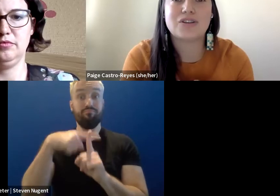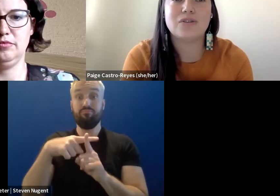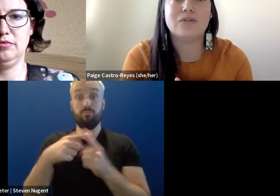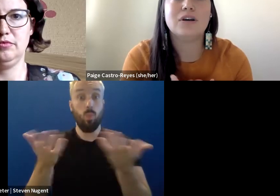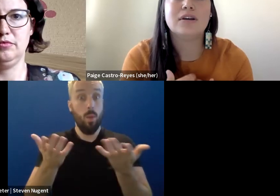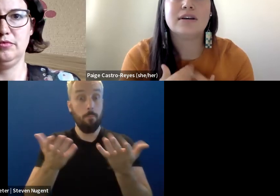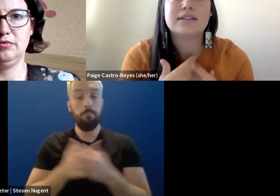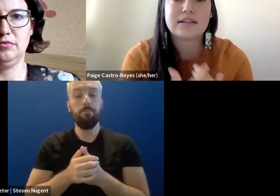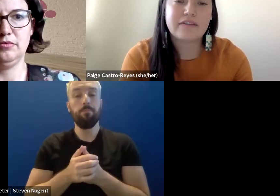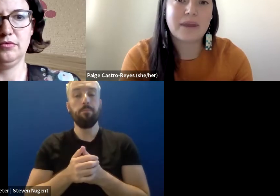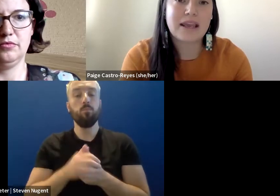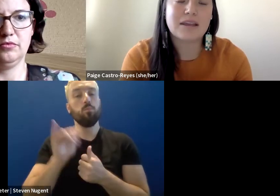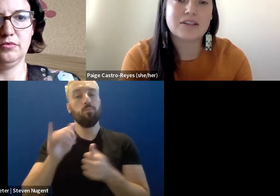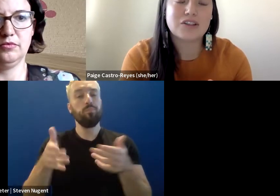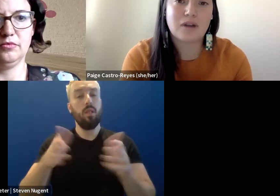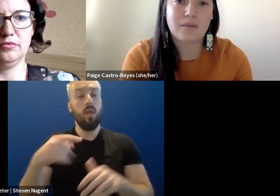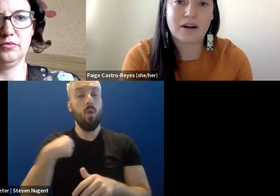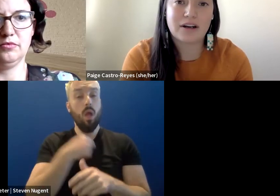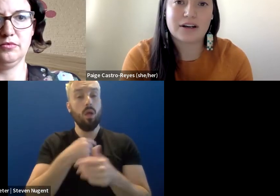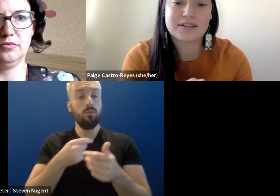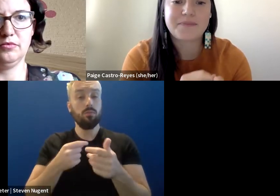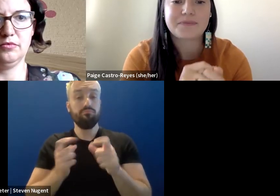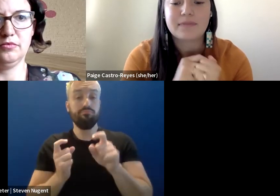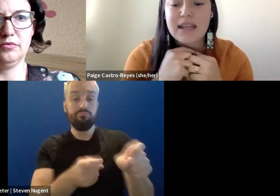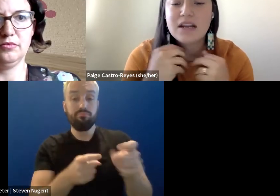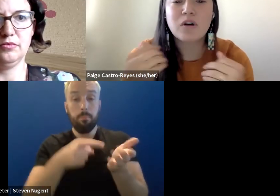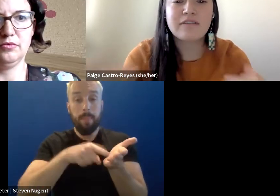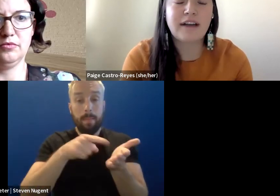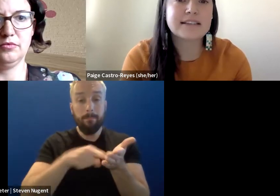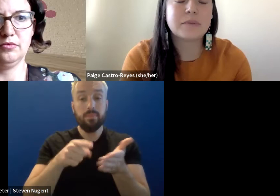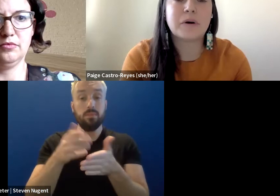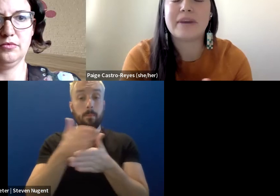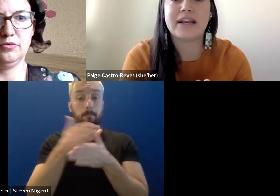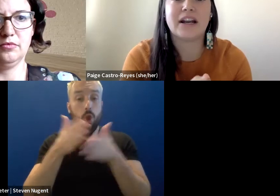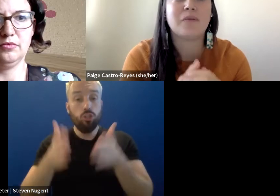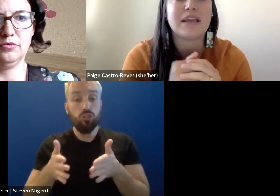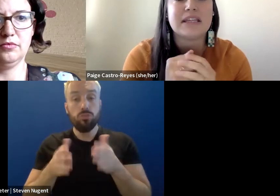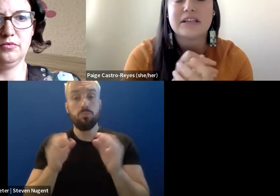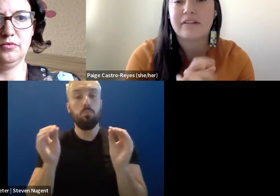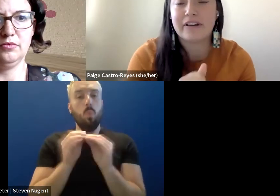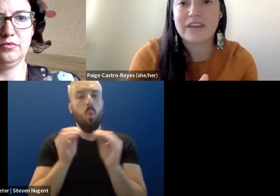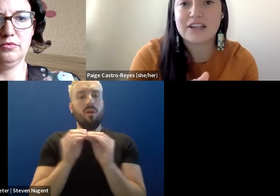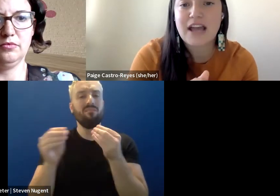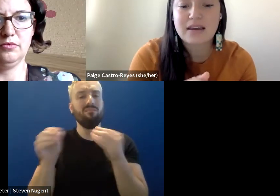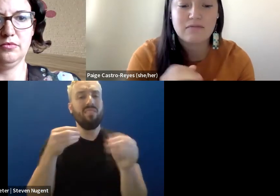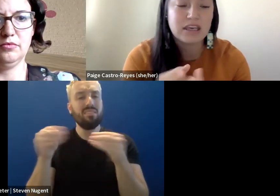us to deliver payments to our partners in a more flexible manner. We can deliver it via check, we can